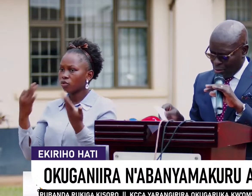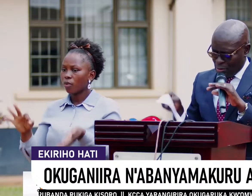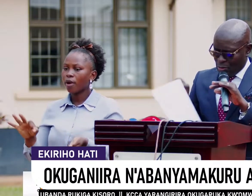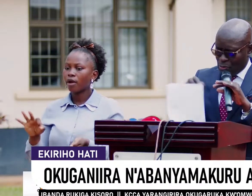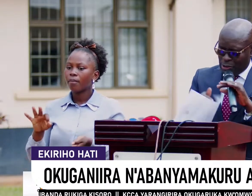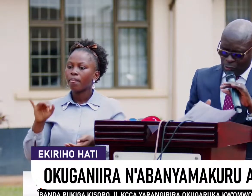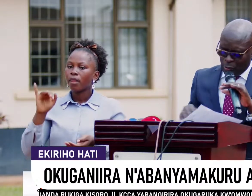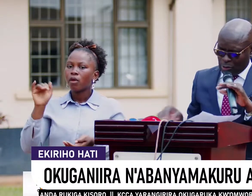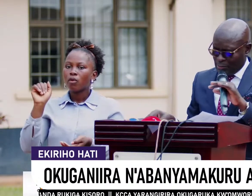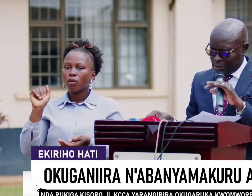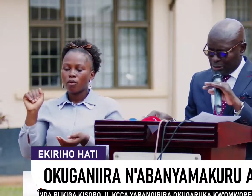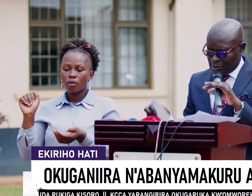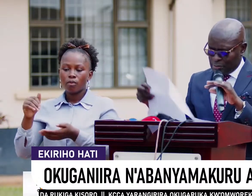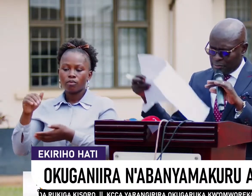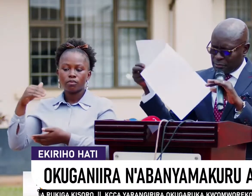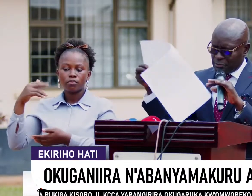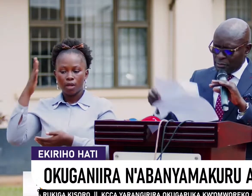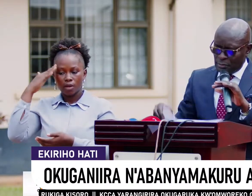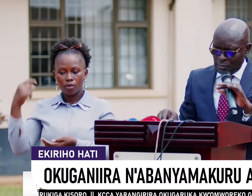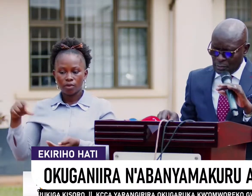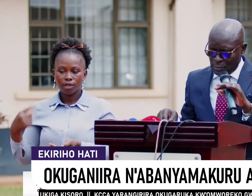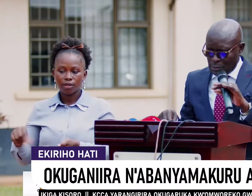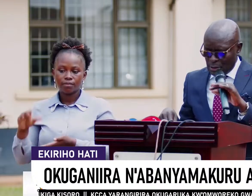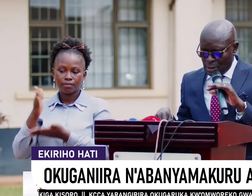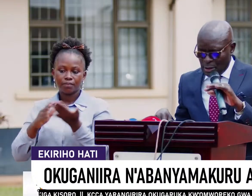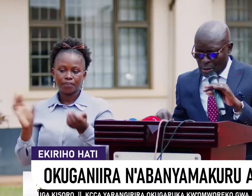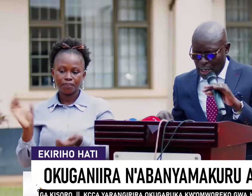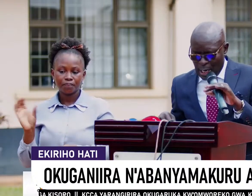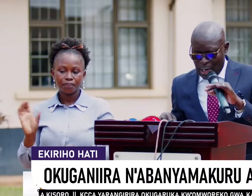masaza ku headquarter y'amasaza.